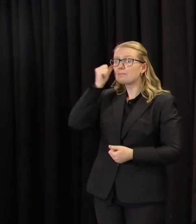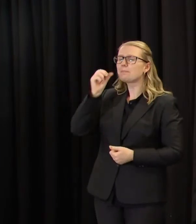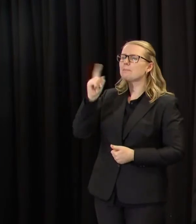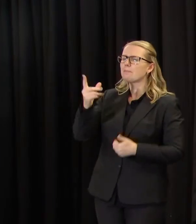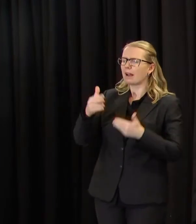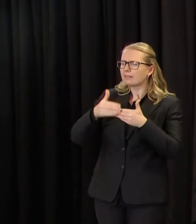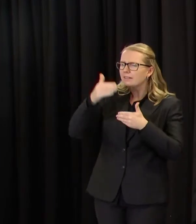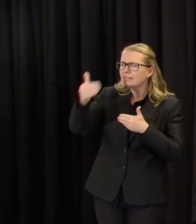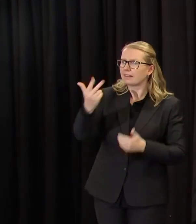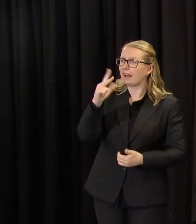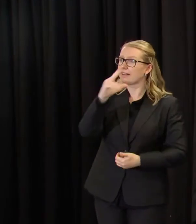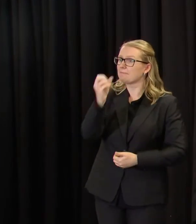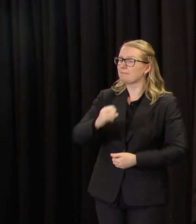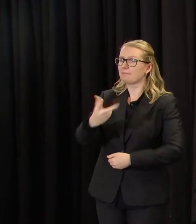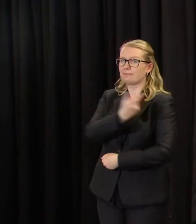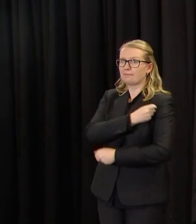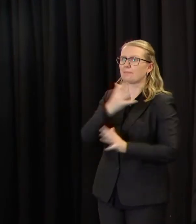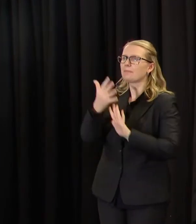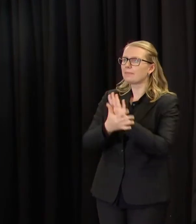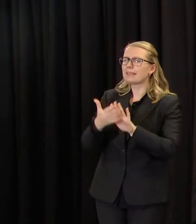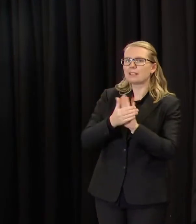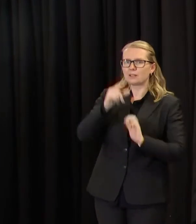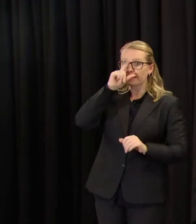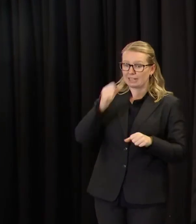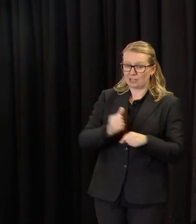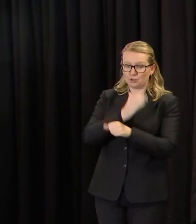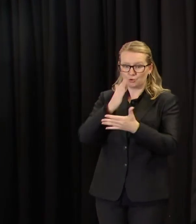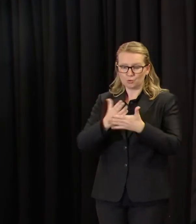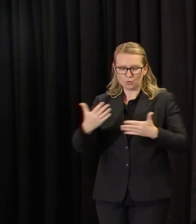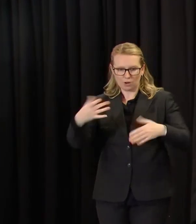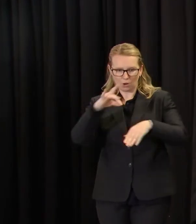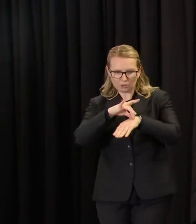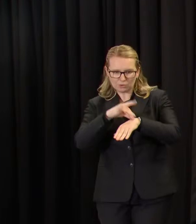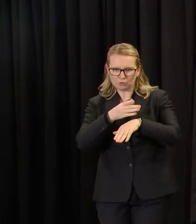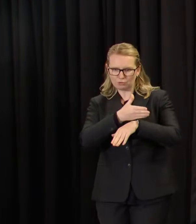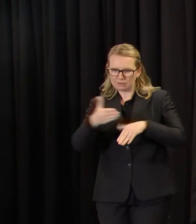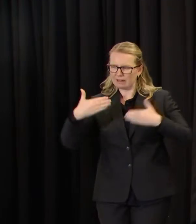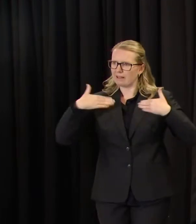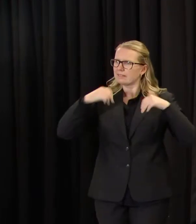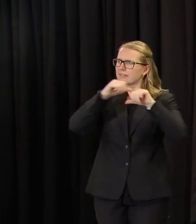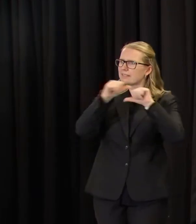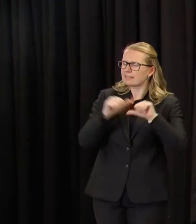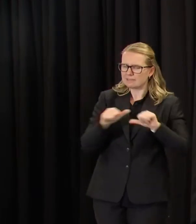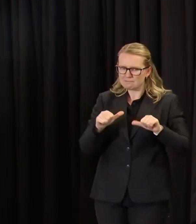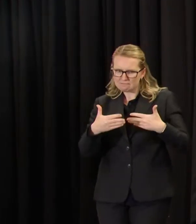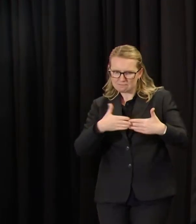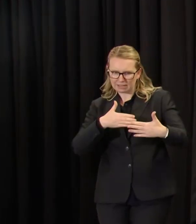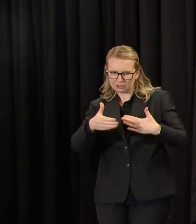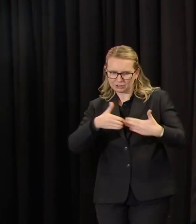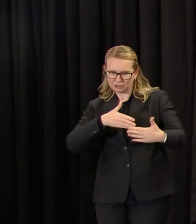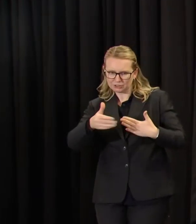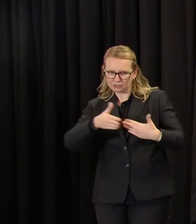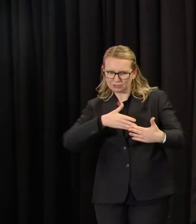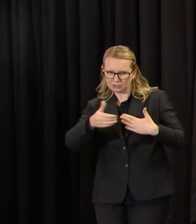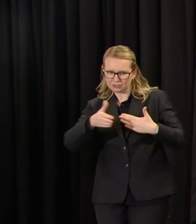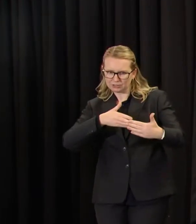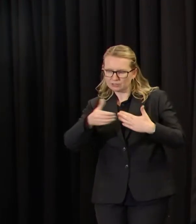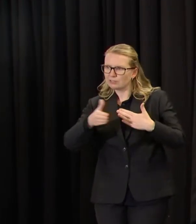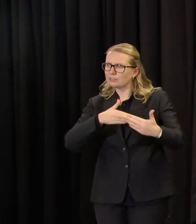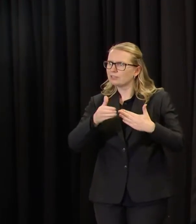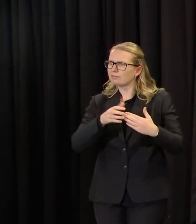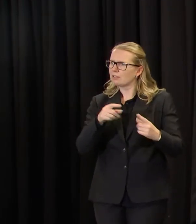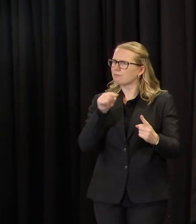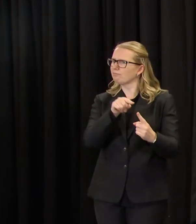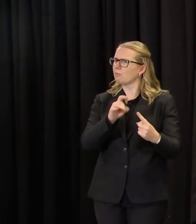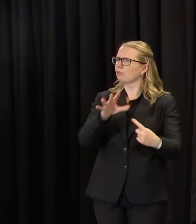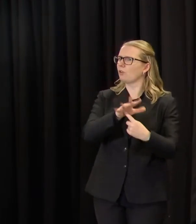trying to balance and preserve sufficient capacity in the hospital. So hospitalisations become, in many respects, a more meaningful measure. But